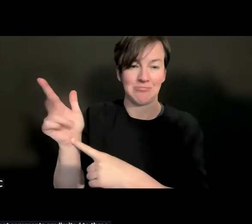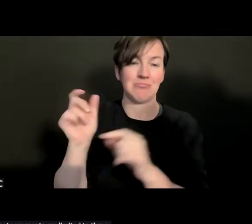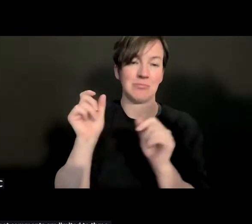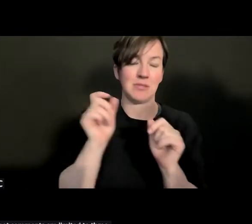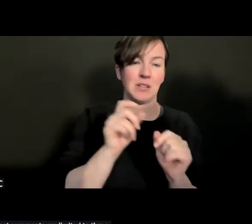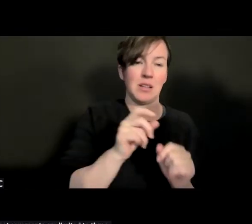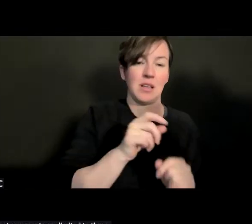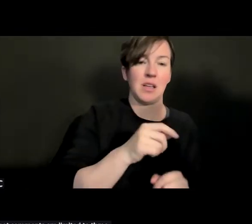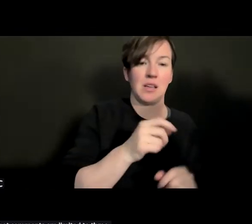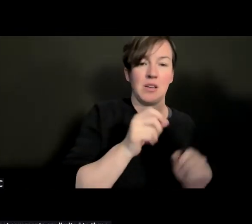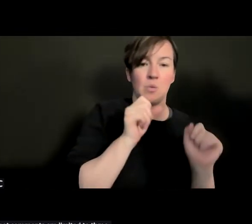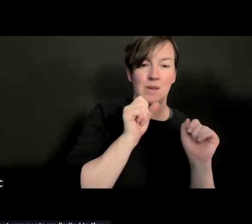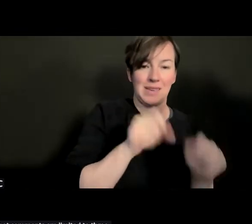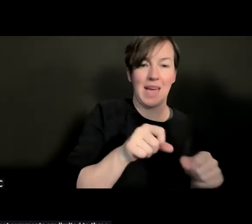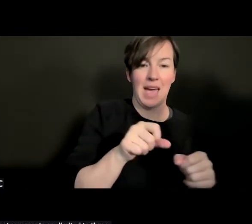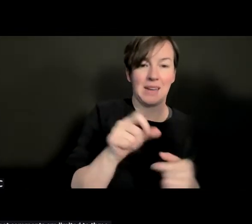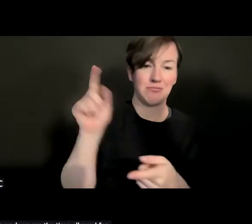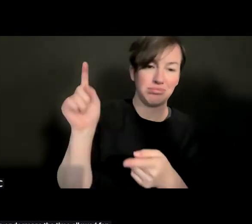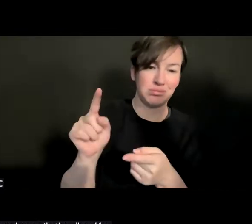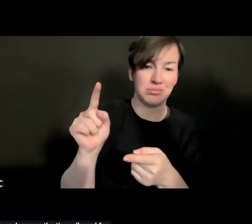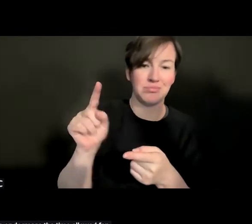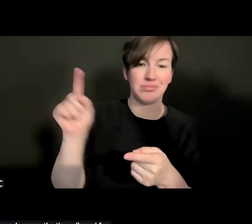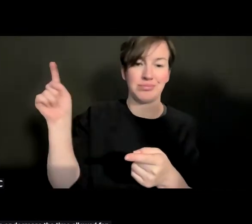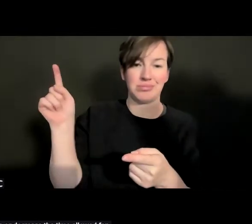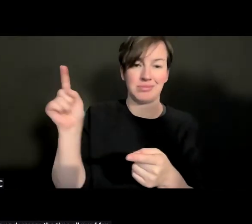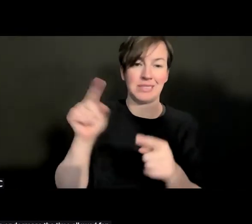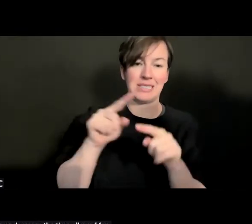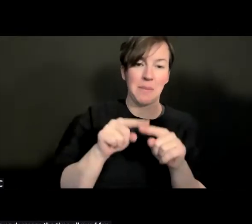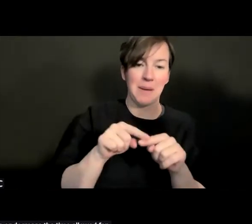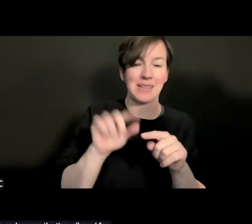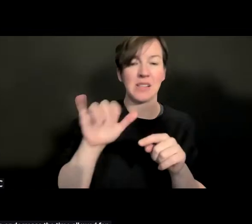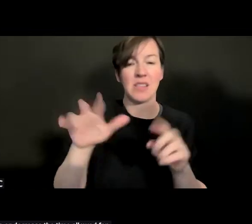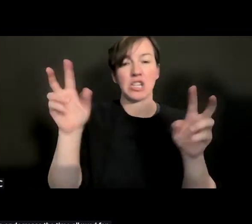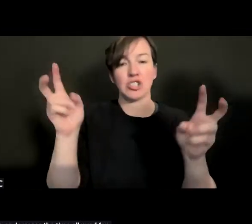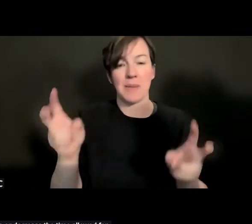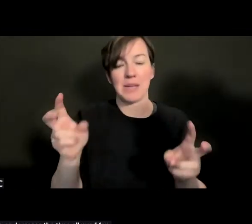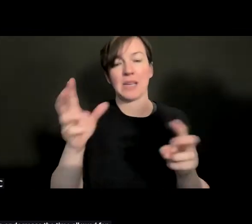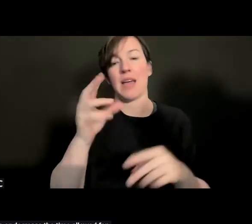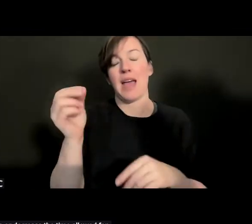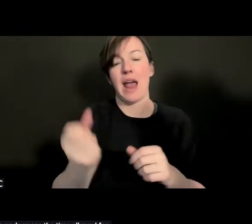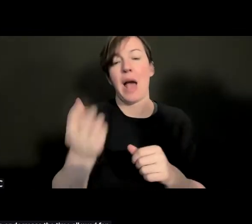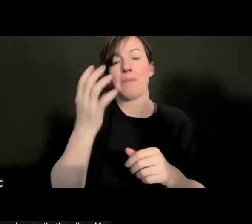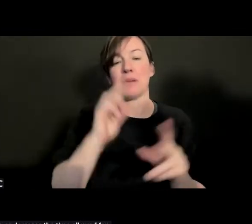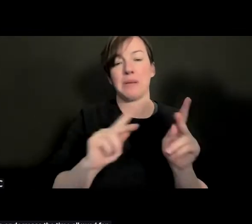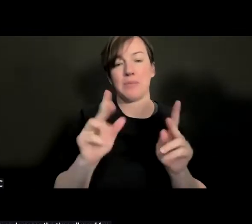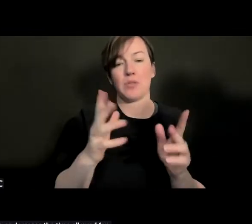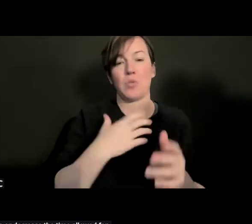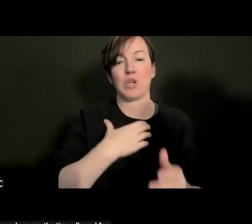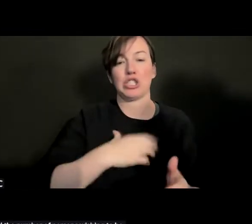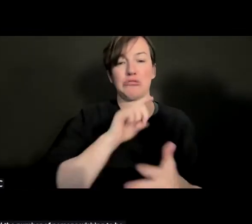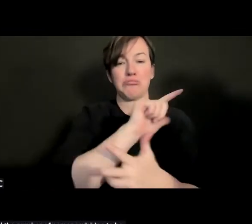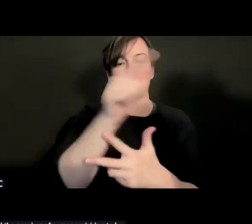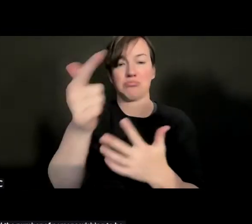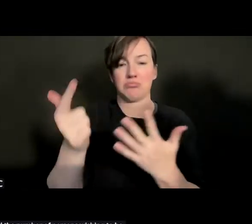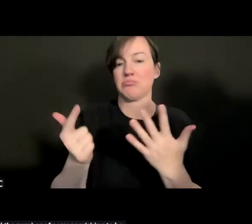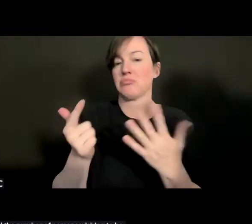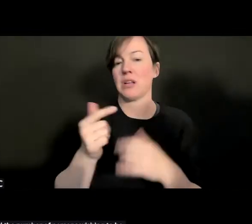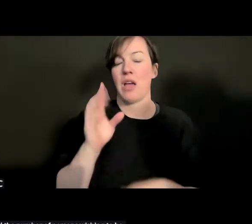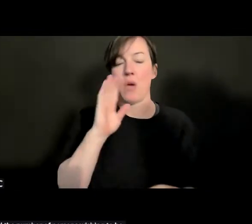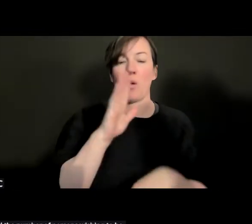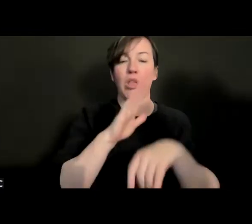time allowed for public comment depending upon the topic and the number of persons wishing to be heard. I will call